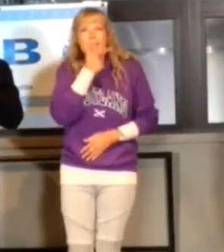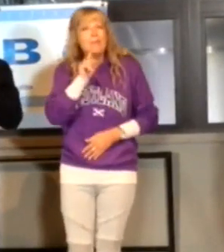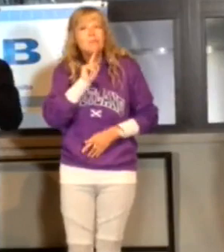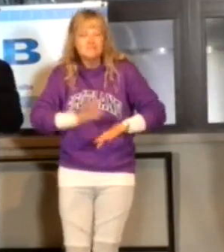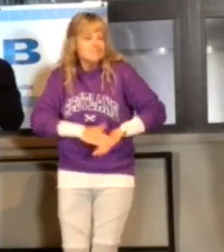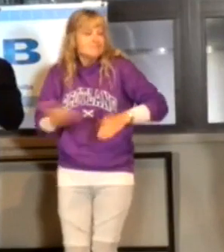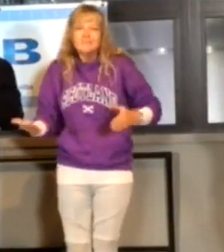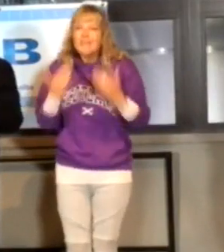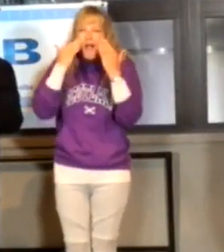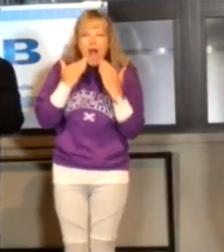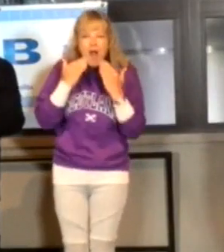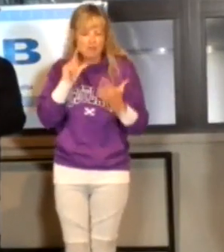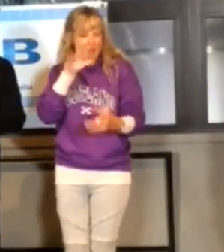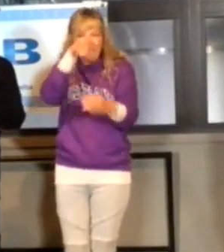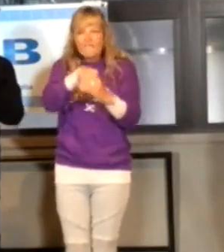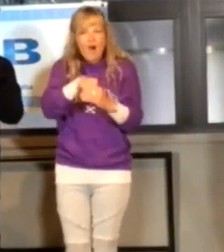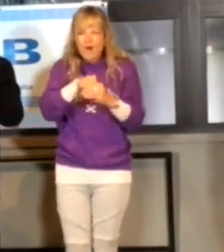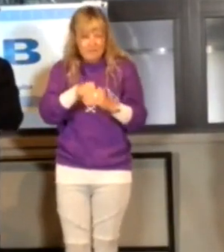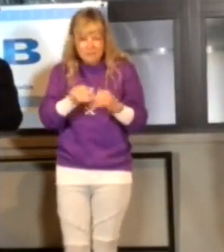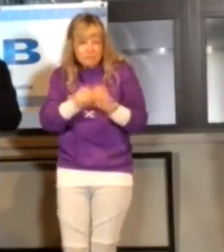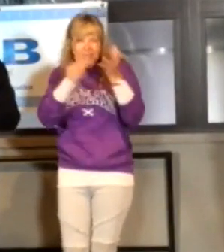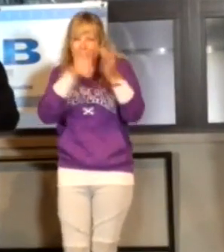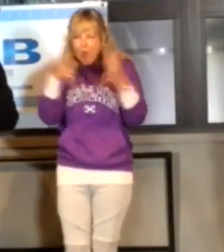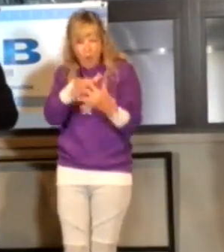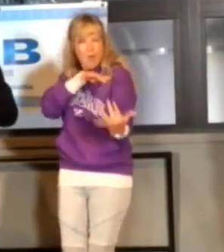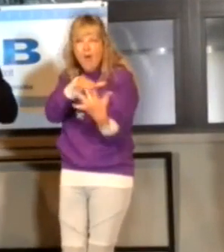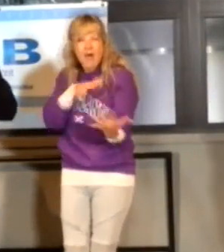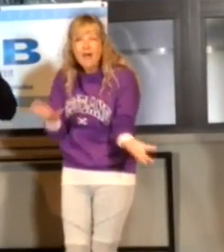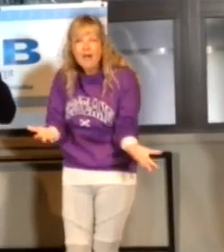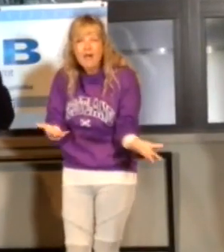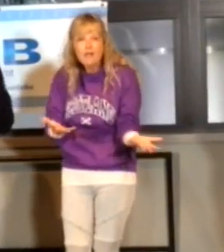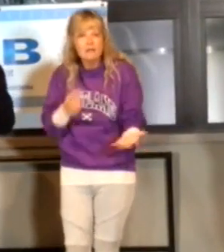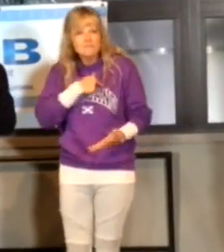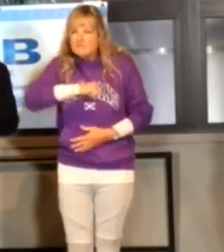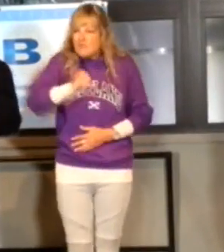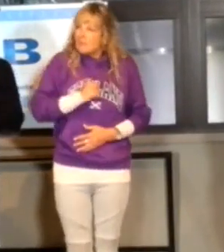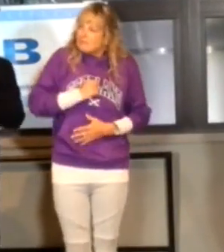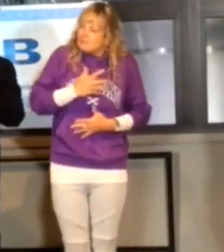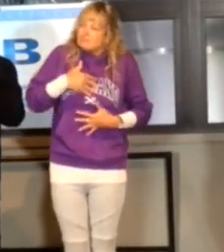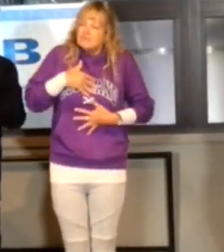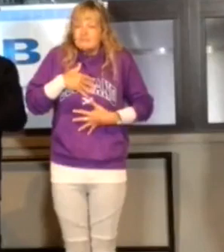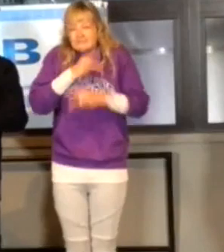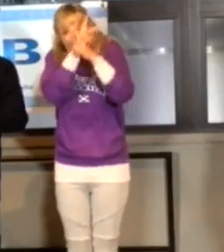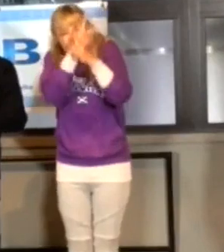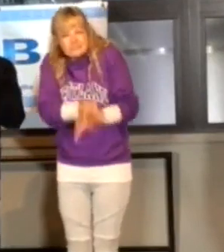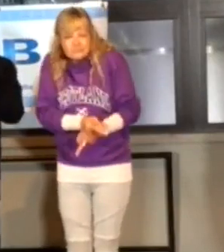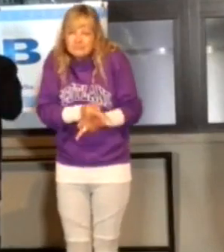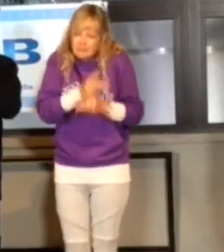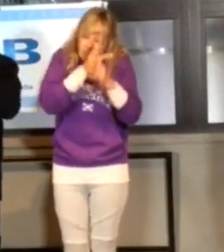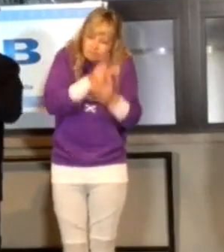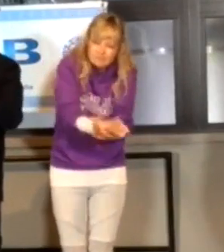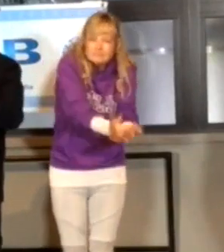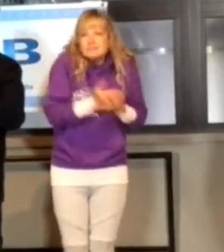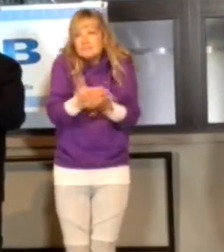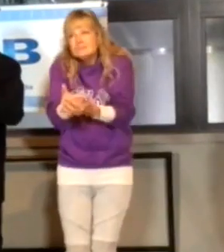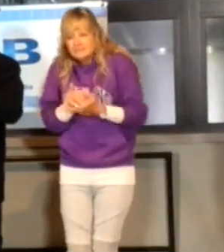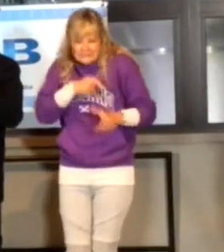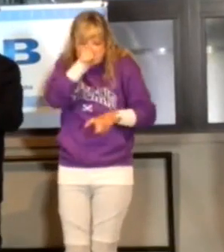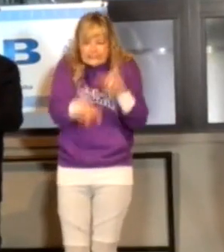not involve in illegal wars, a Scotland which cares about their citizens, a Scotland which cares about their